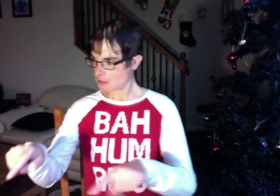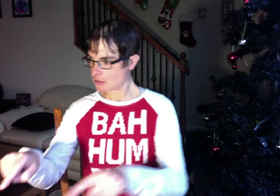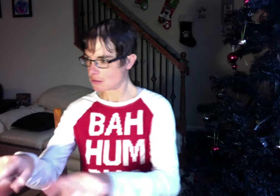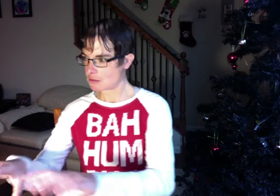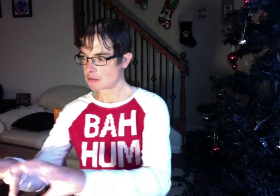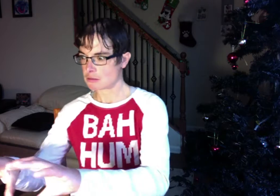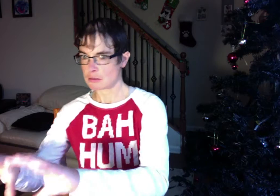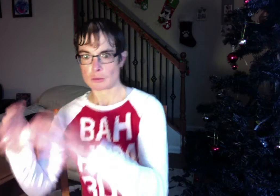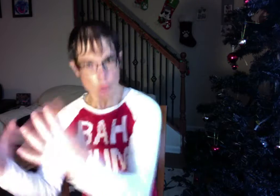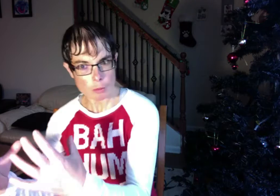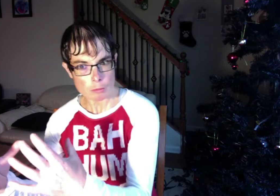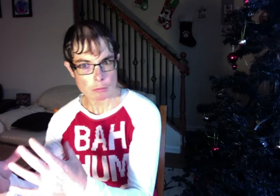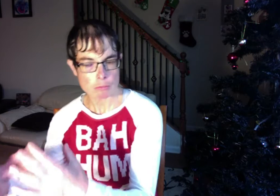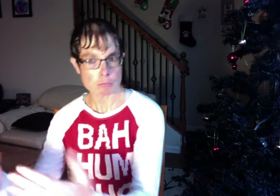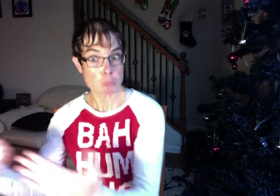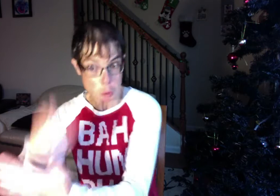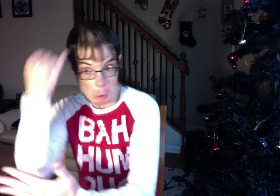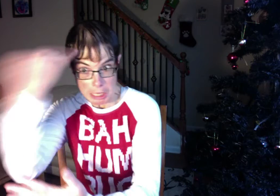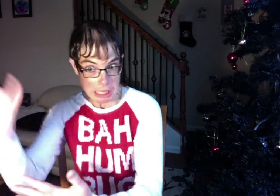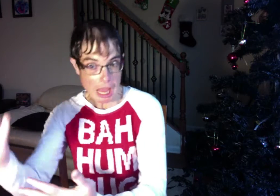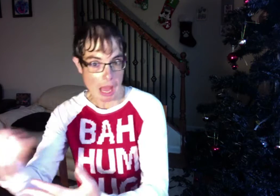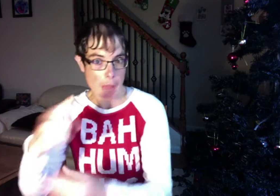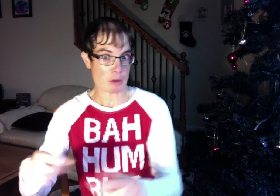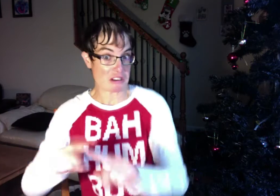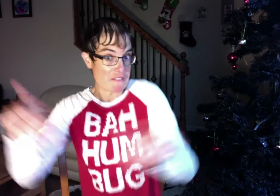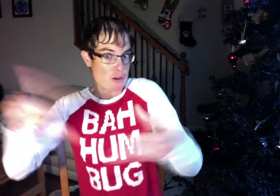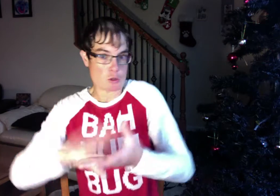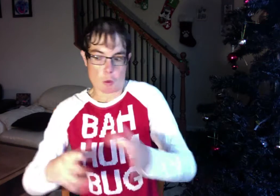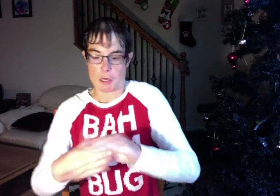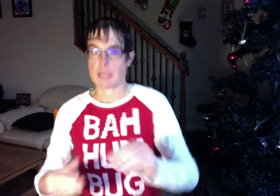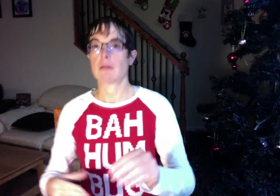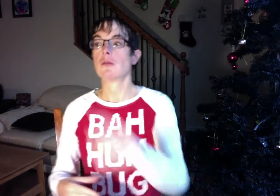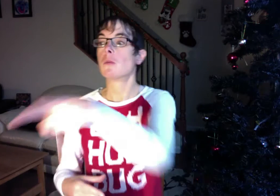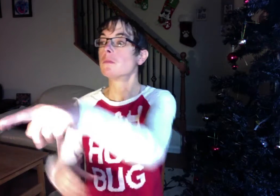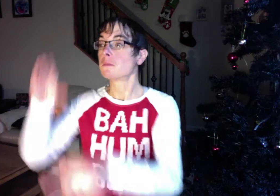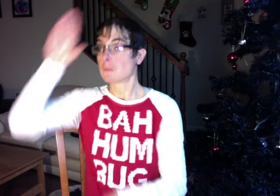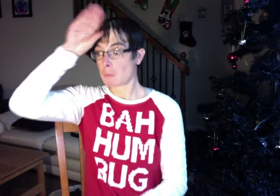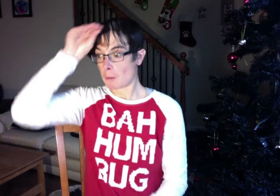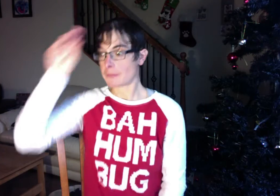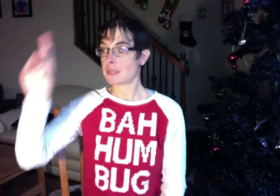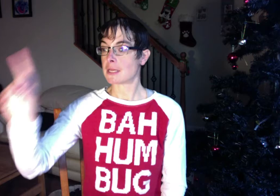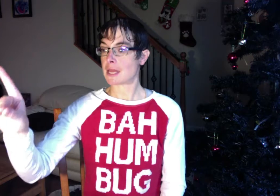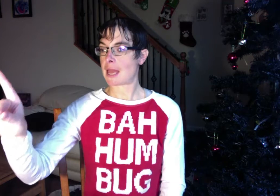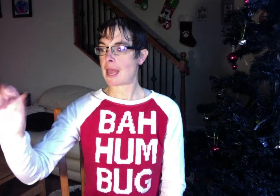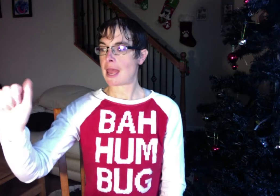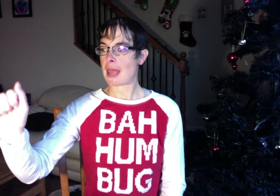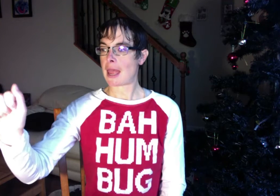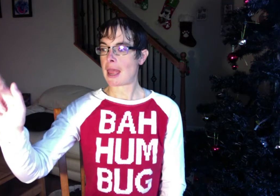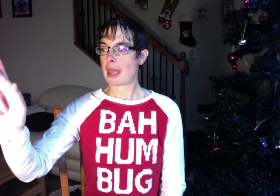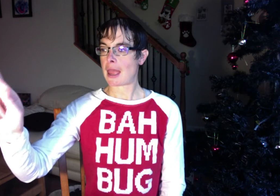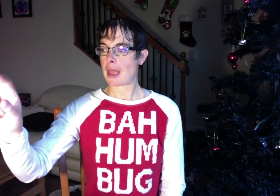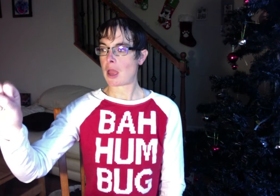that I had completely forgot that we even started. So, Darius, share with me what Trey was explaining to you. Trey